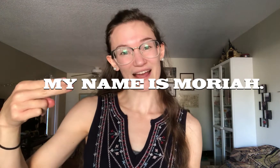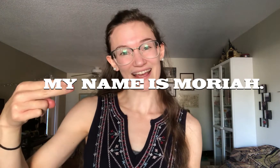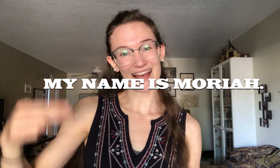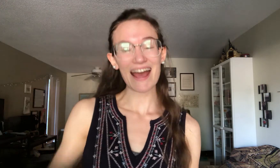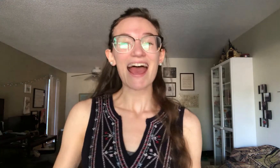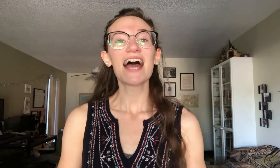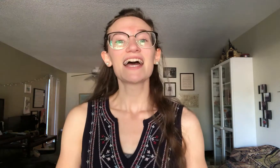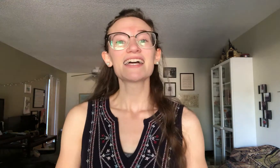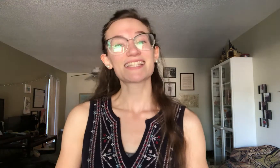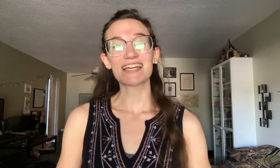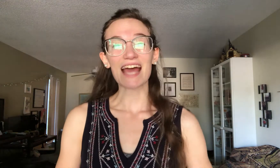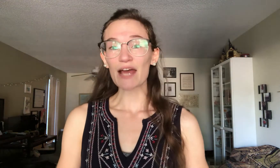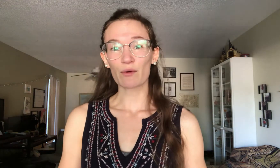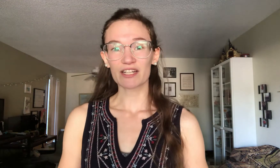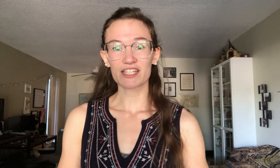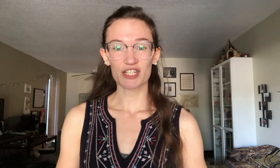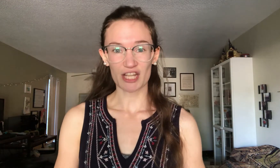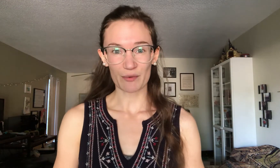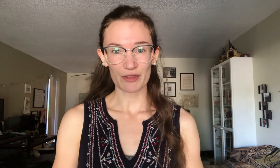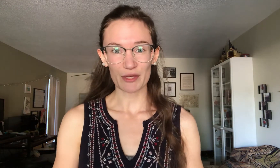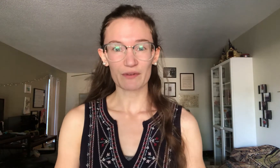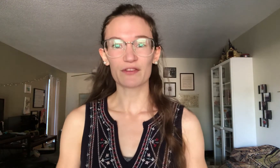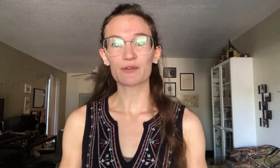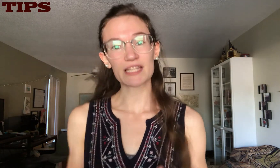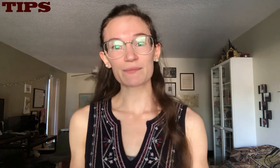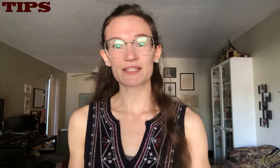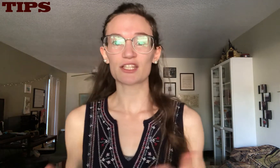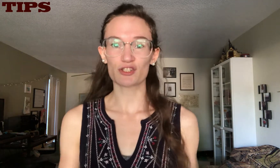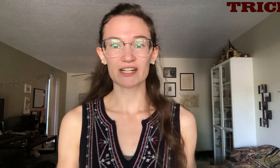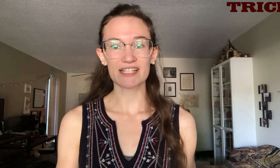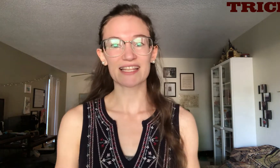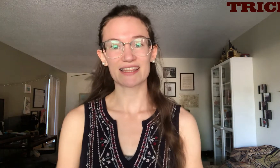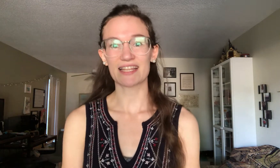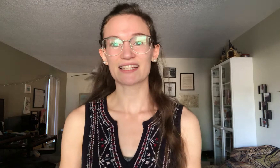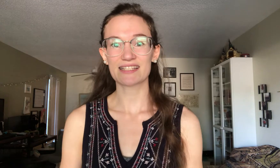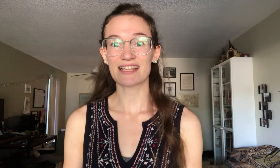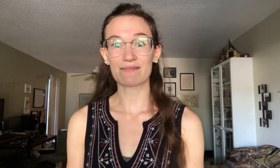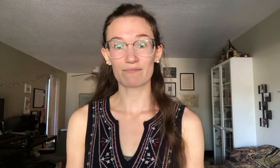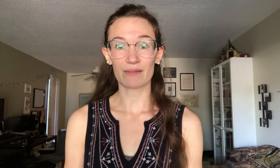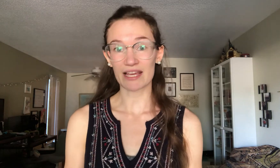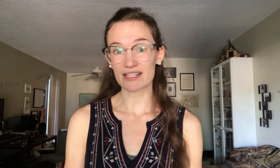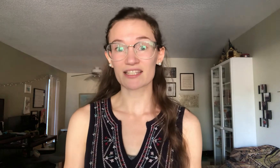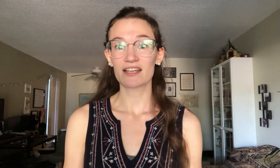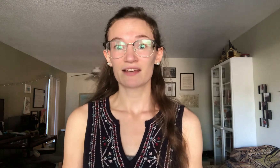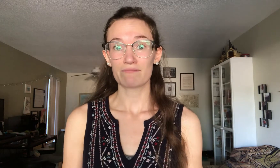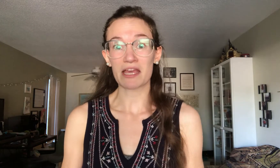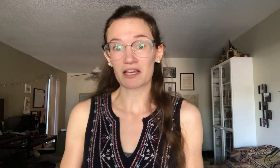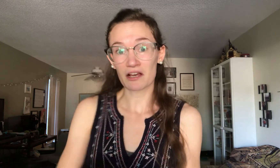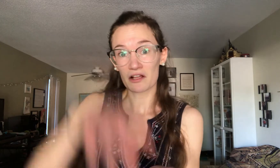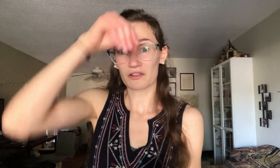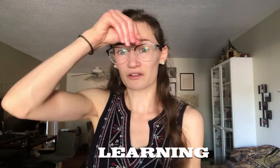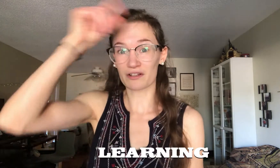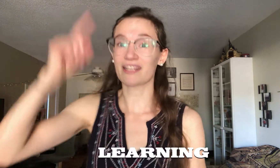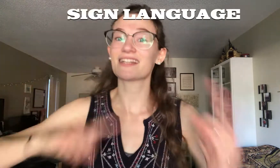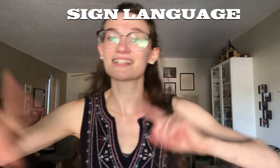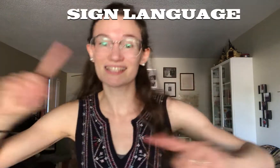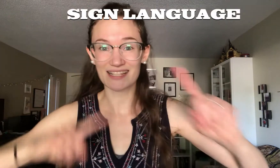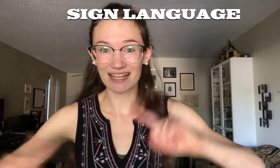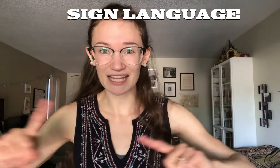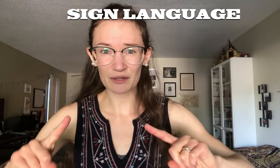Moriah. Today I wanted to share with you a few tips and tricks and things that might make learning sign